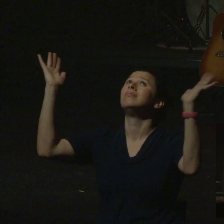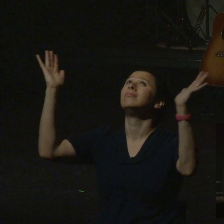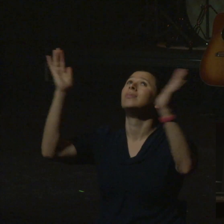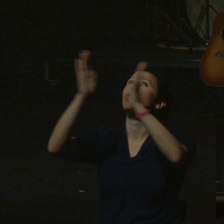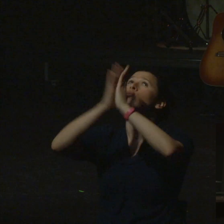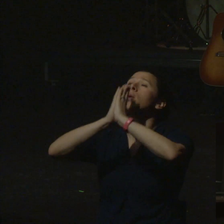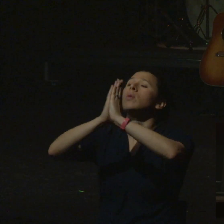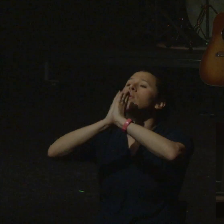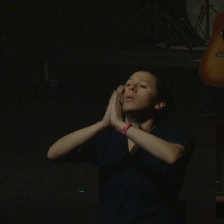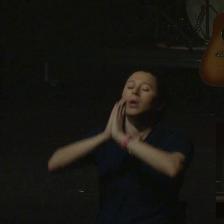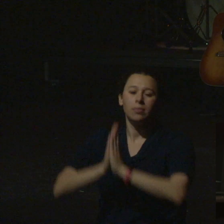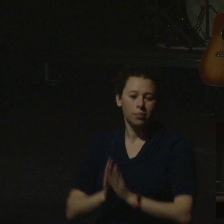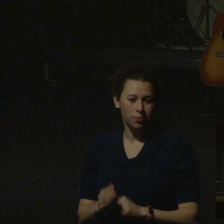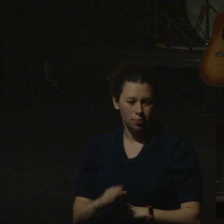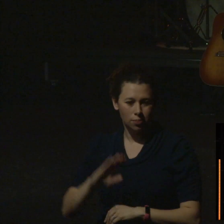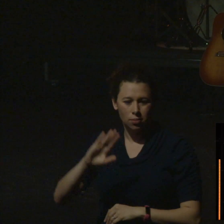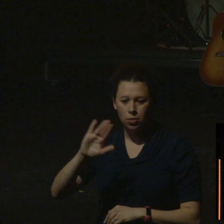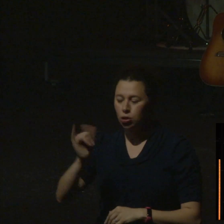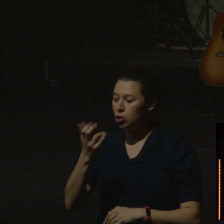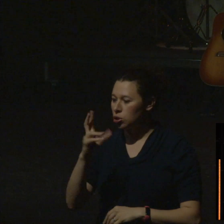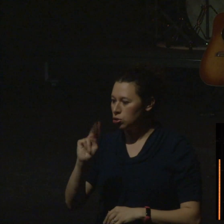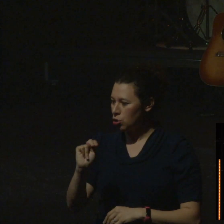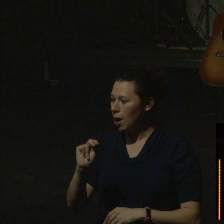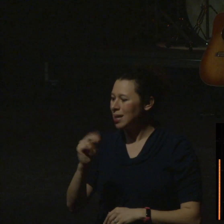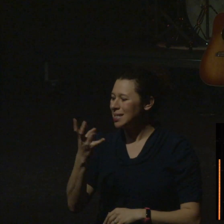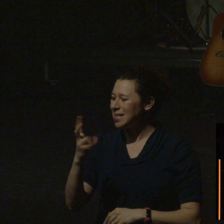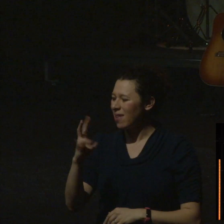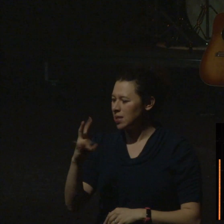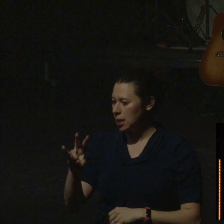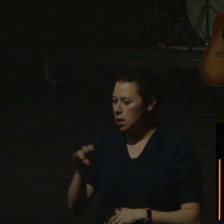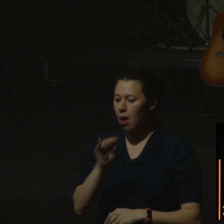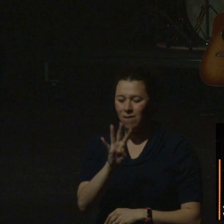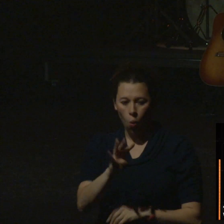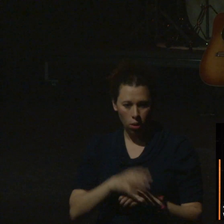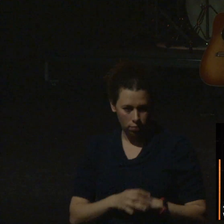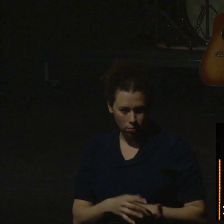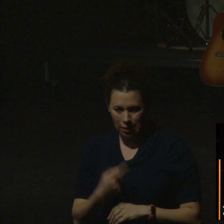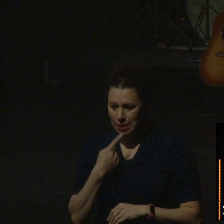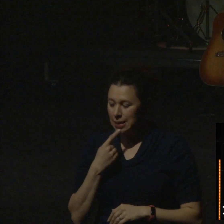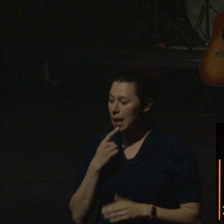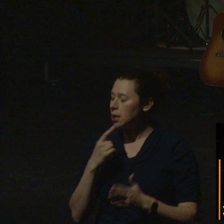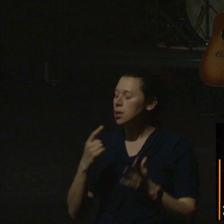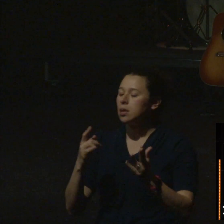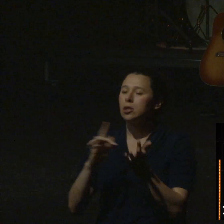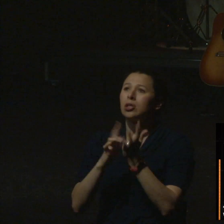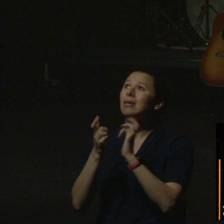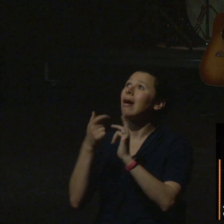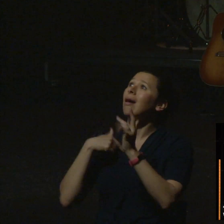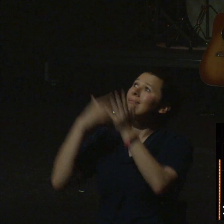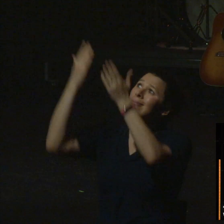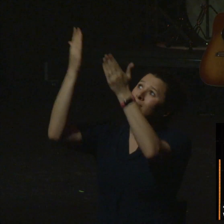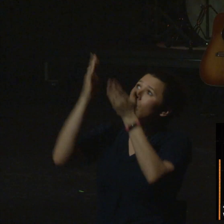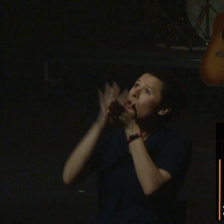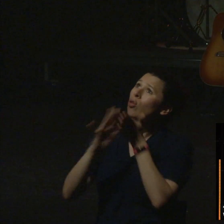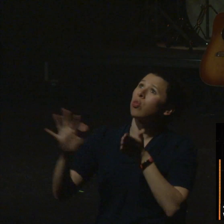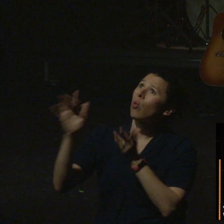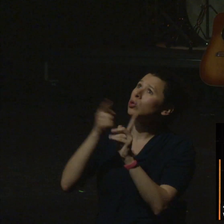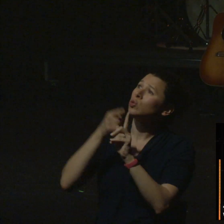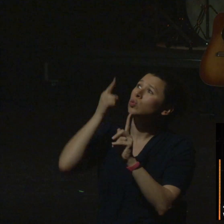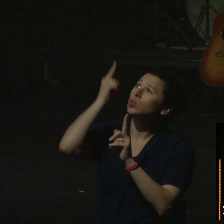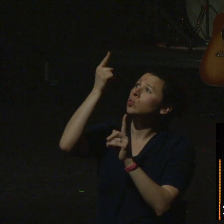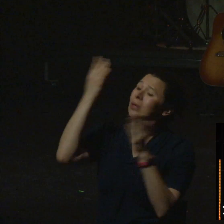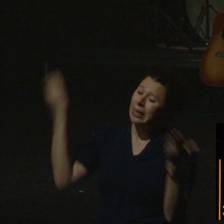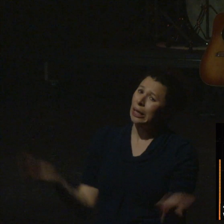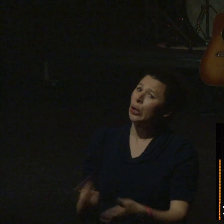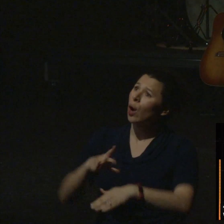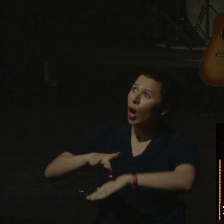Verse 4, John 17:4. This is Jesus' words. He says, I brought glory to you here on earth by